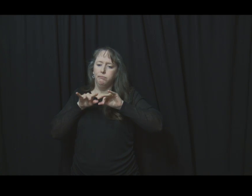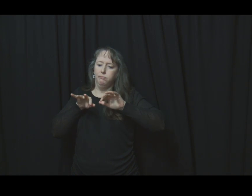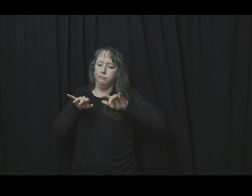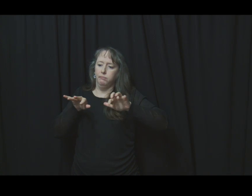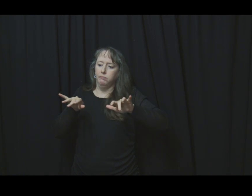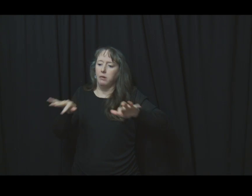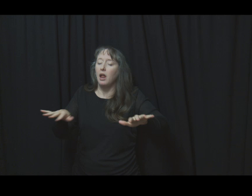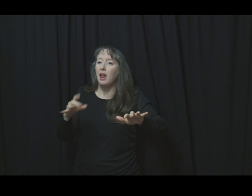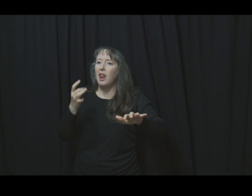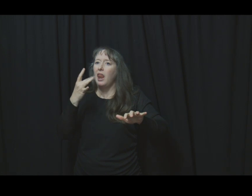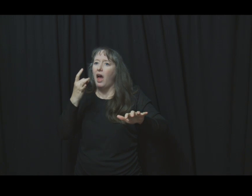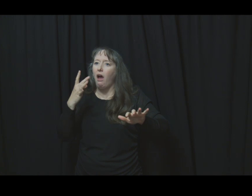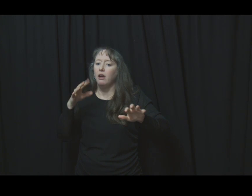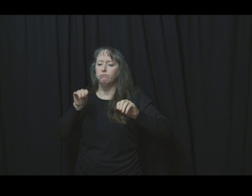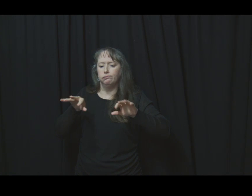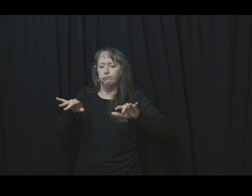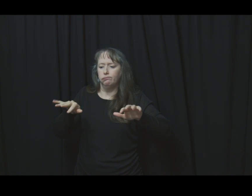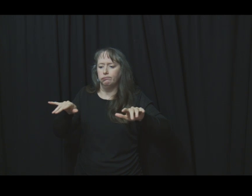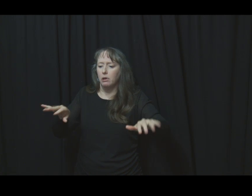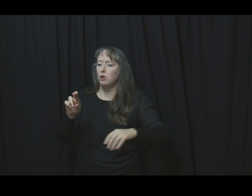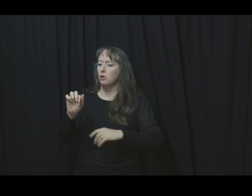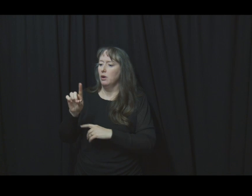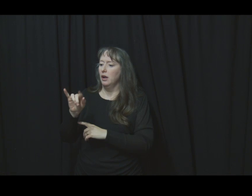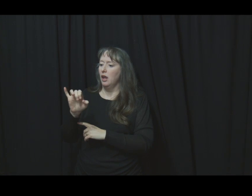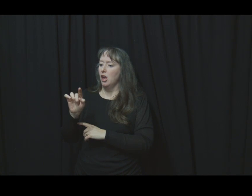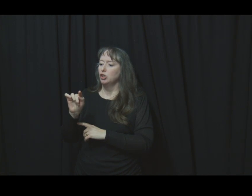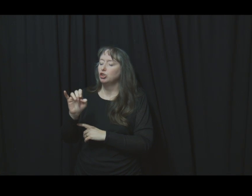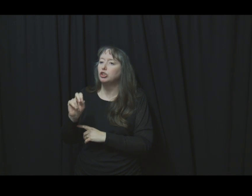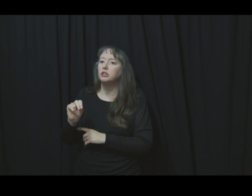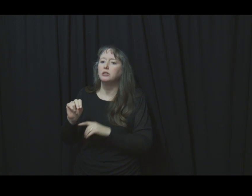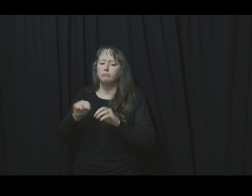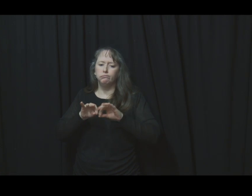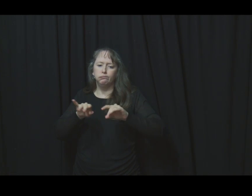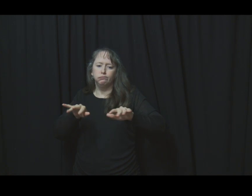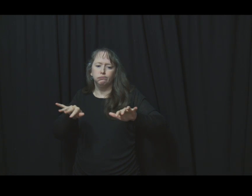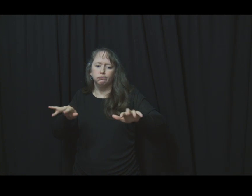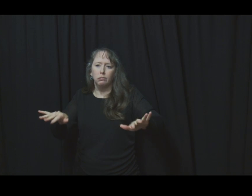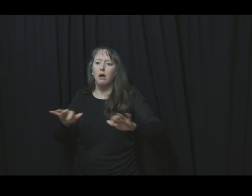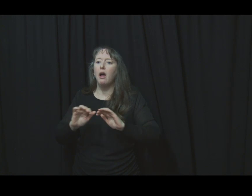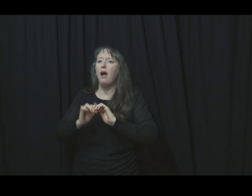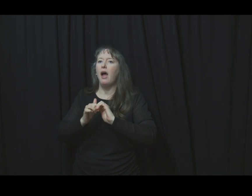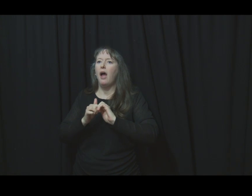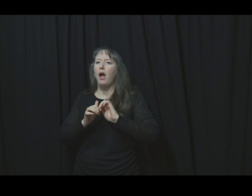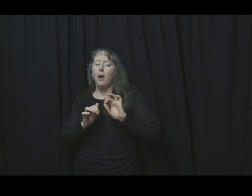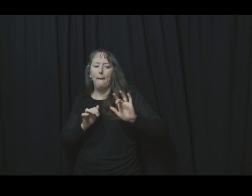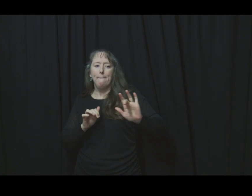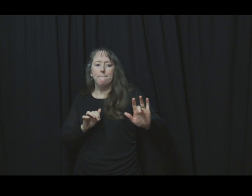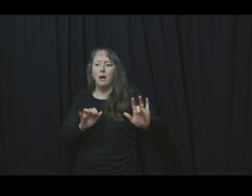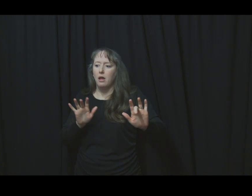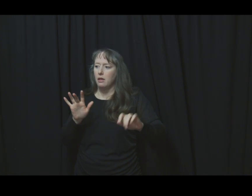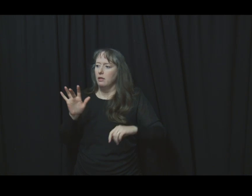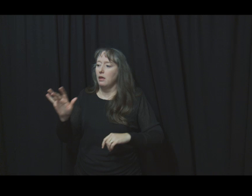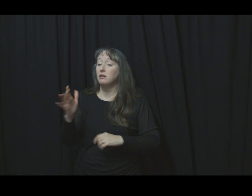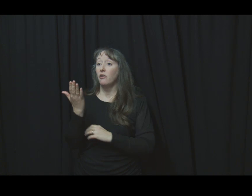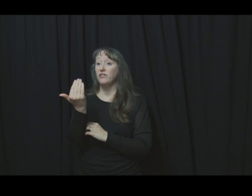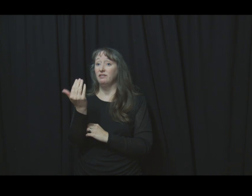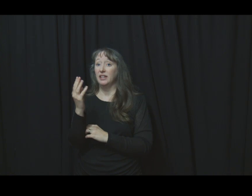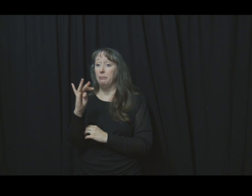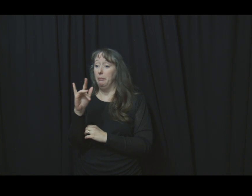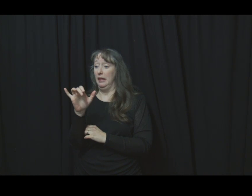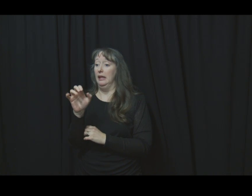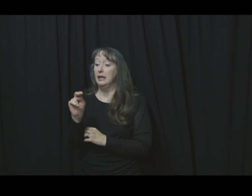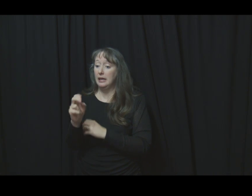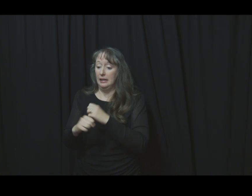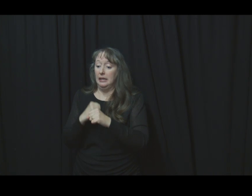get that even microwave background radiation. On their model, 15 billion years or so, they can only